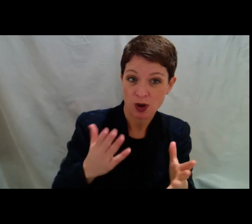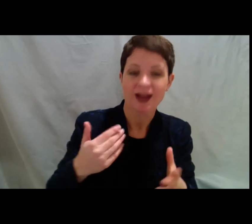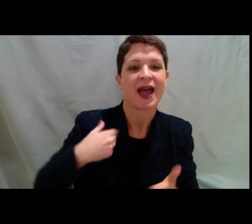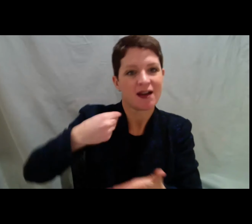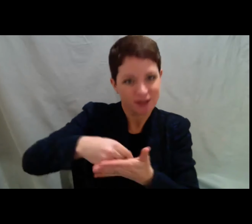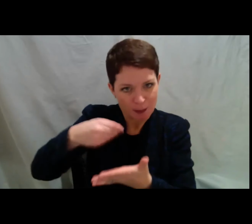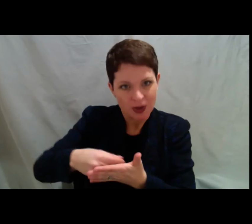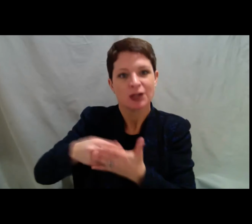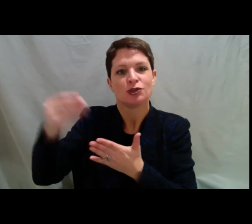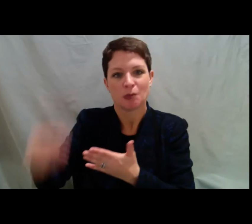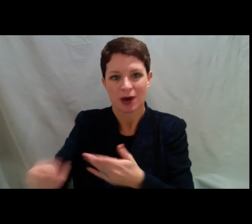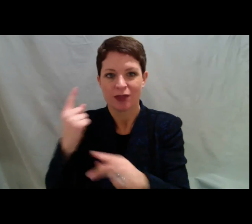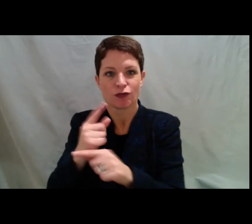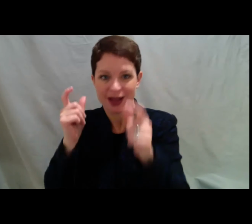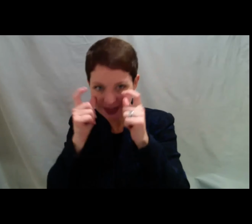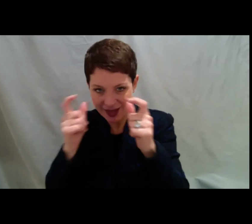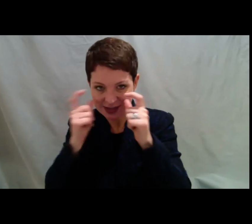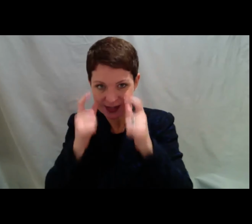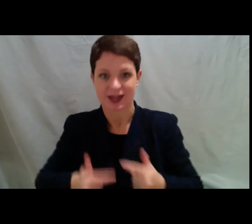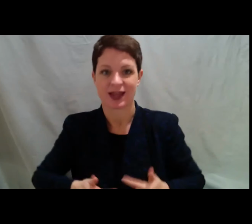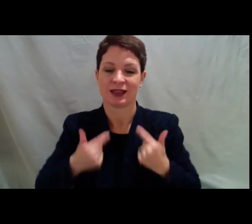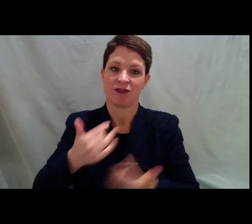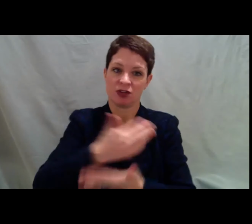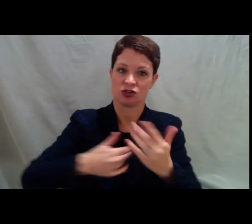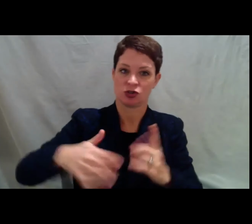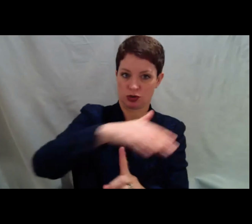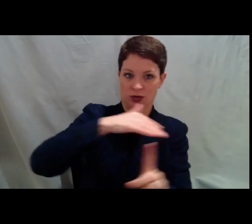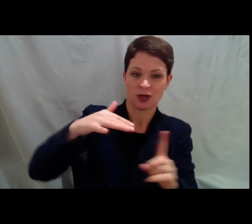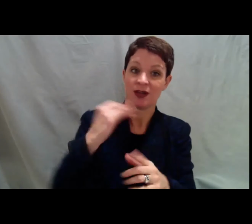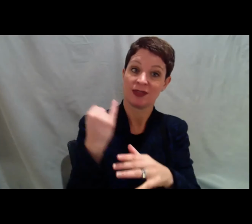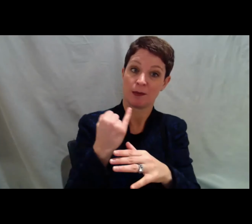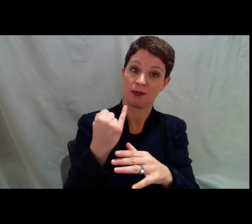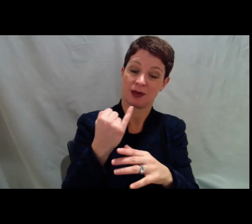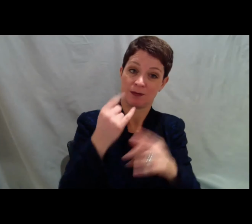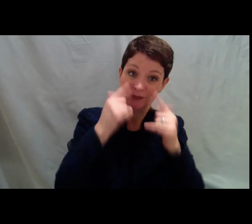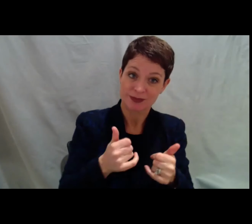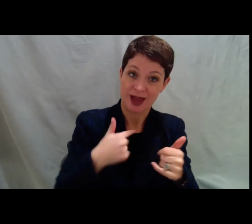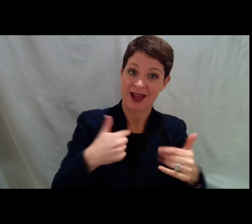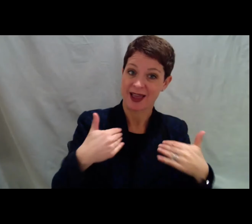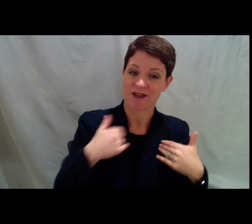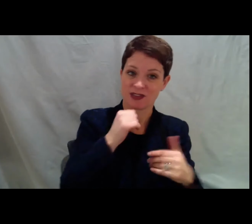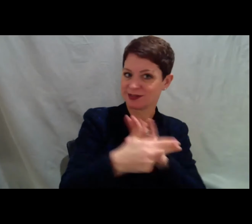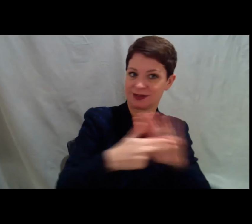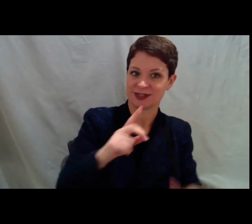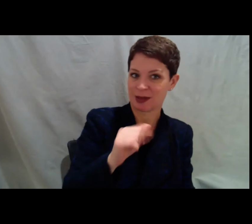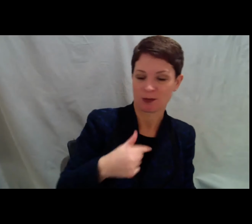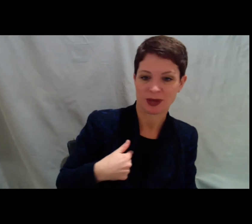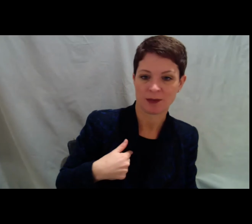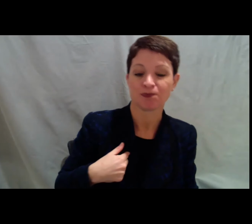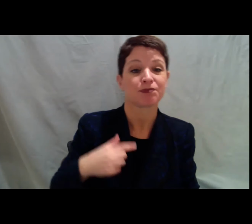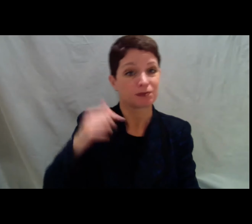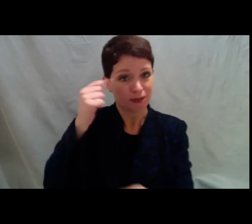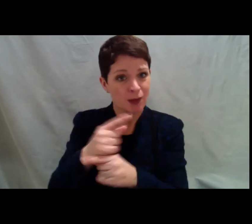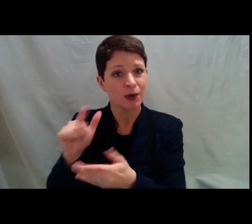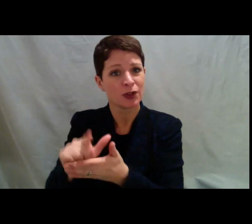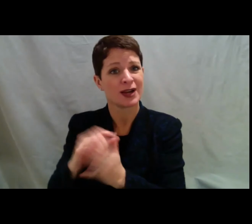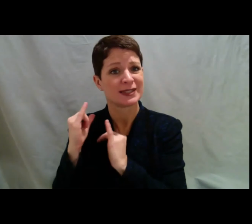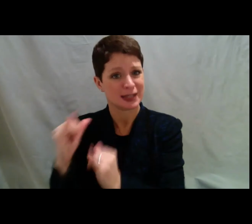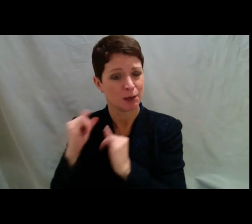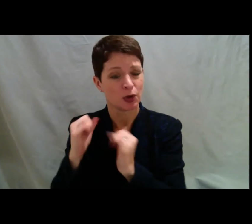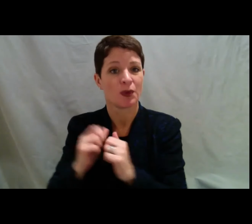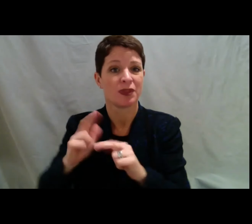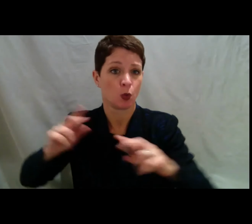get these corrective lenses and to live in a social context where the impairment that I have is not disabling. My brother-in-law is in a similar situation with a